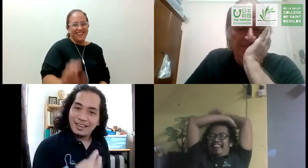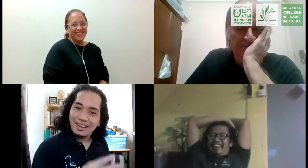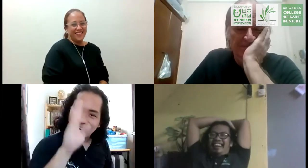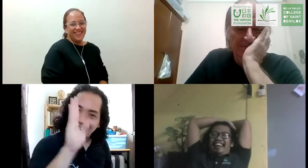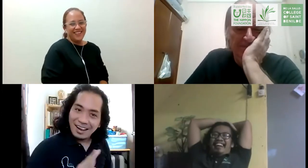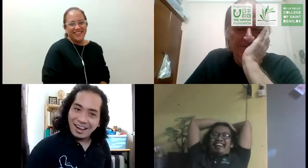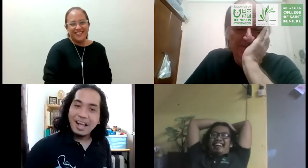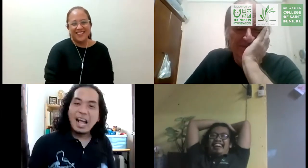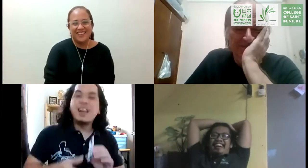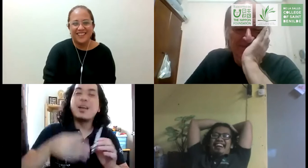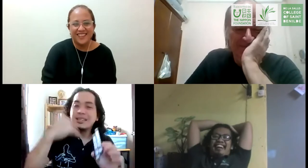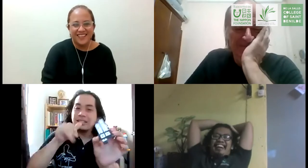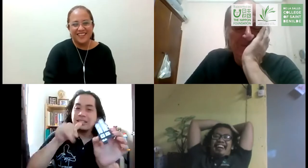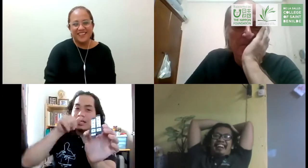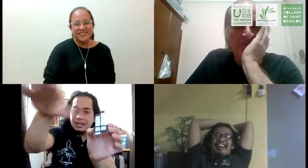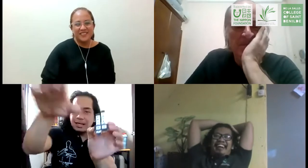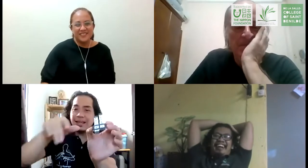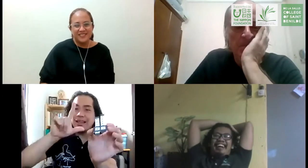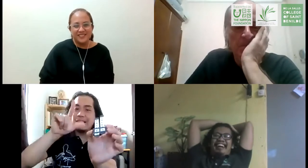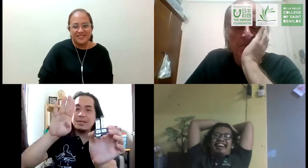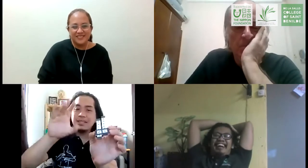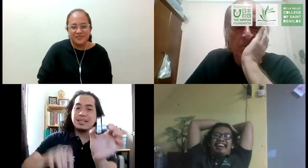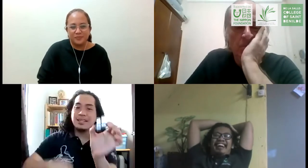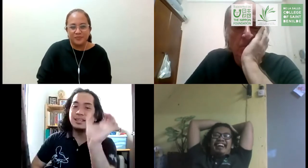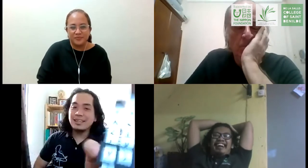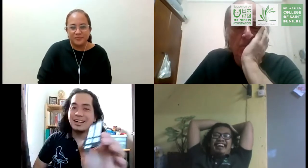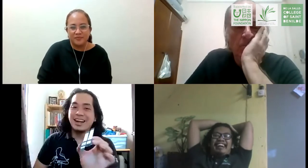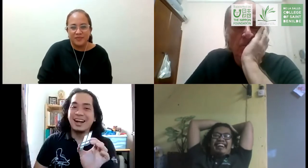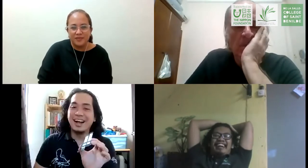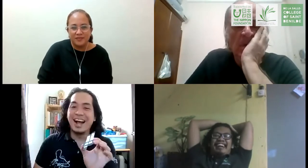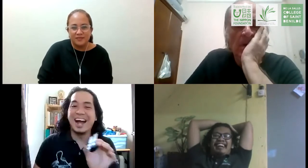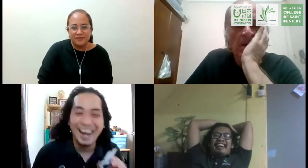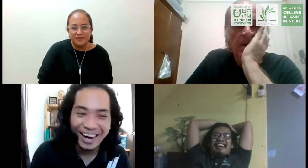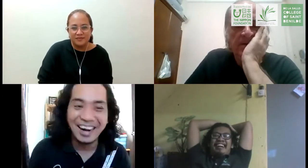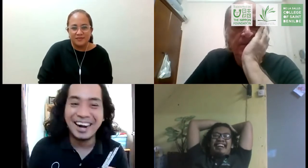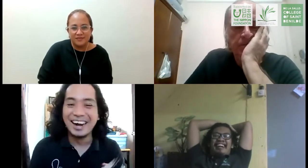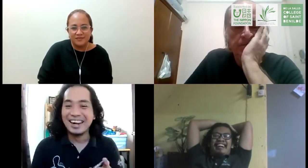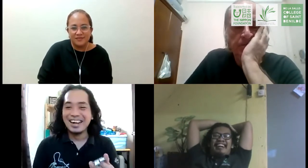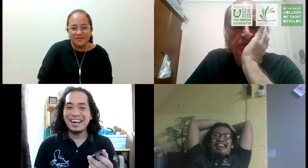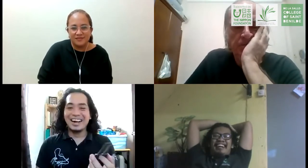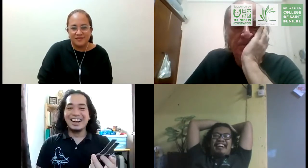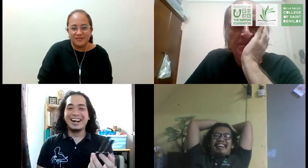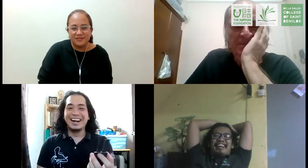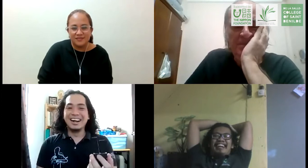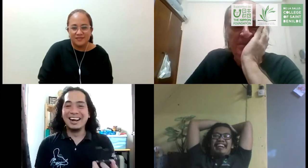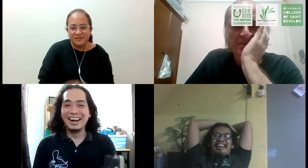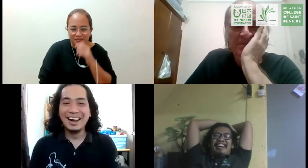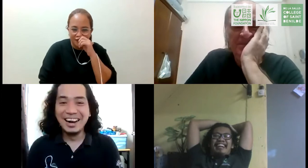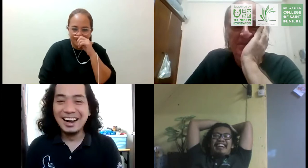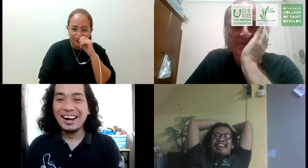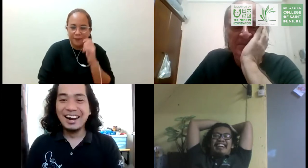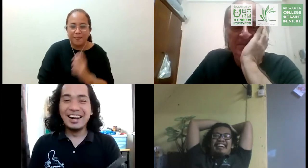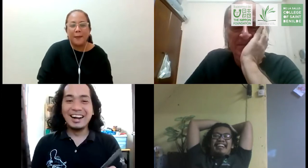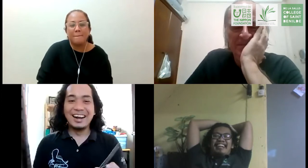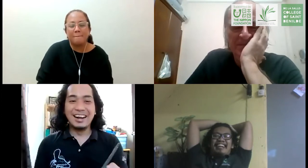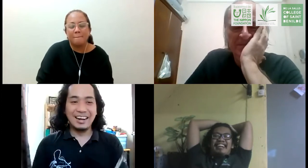opposite, right? Because you're saying it's the your perspective, but it's not. I mean, yeah,